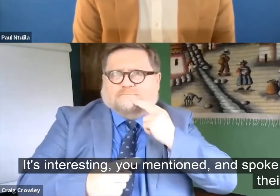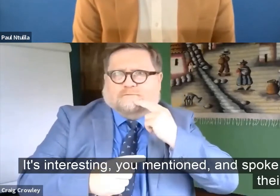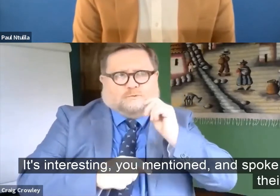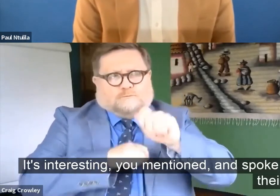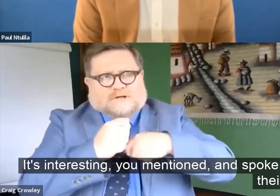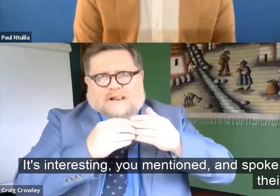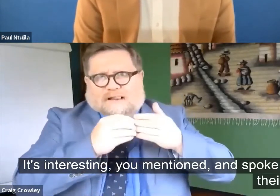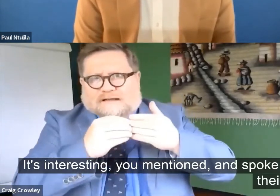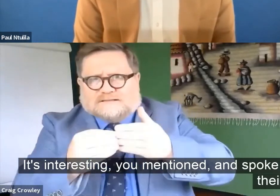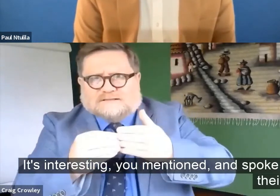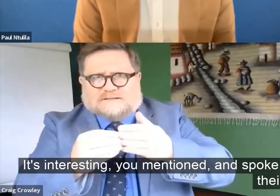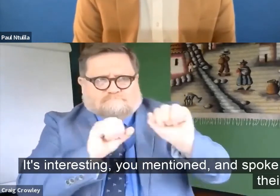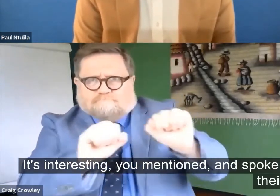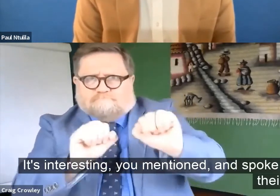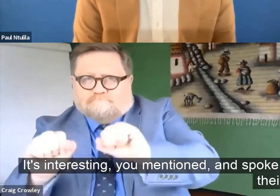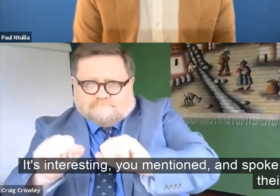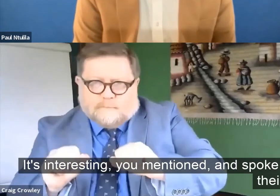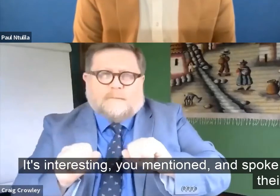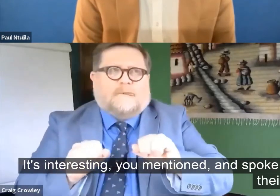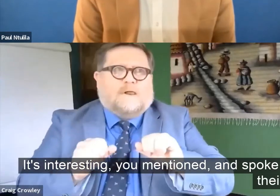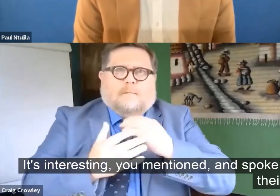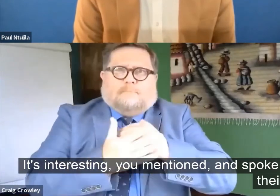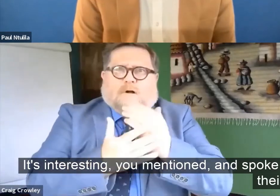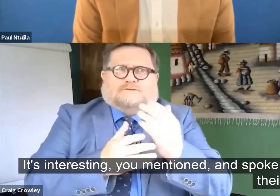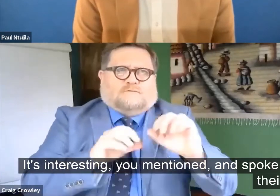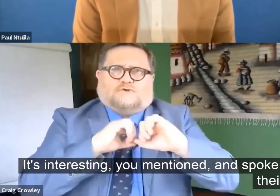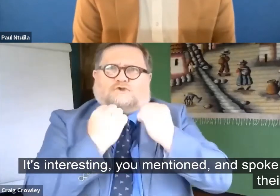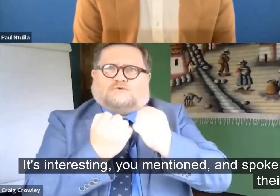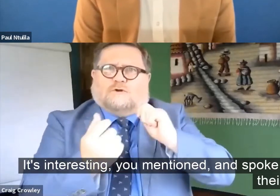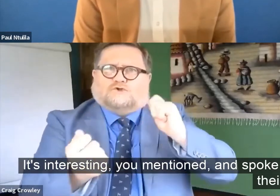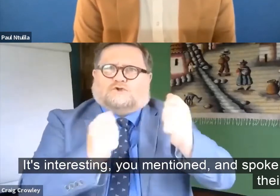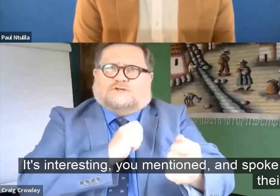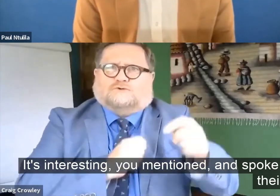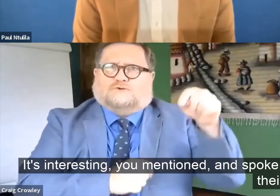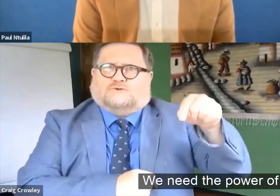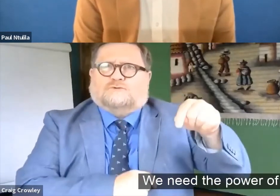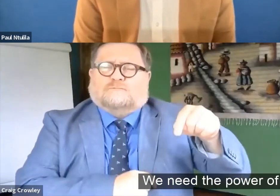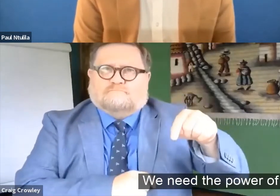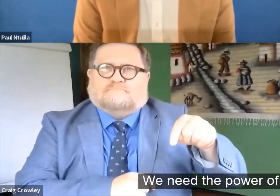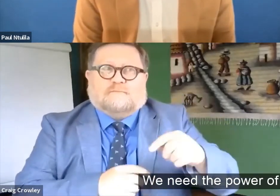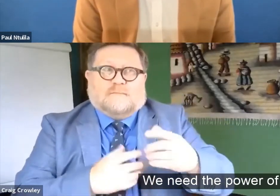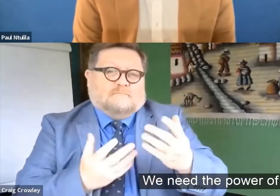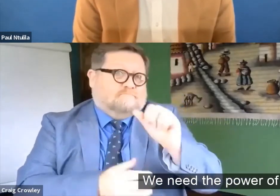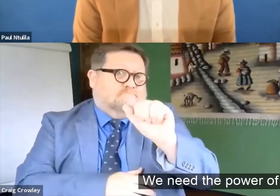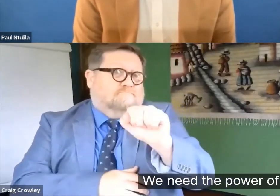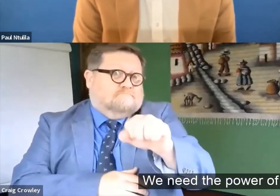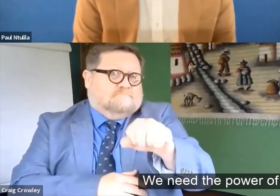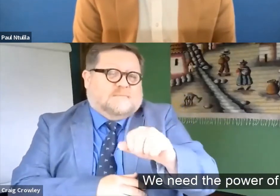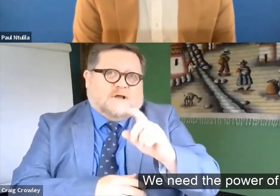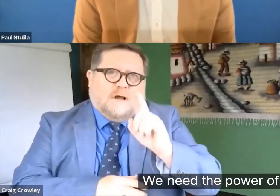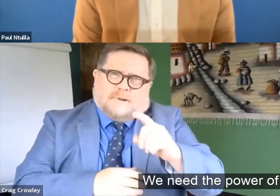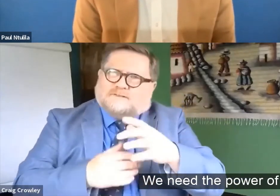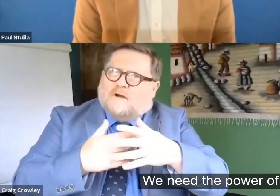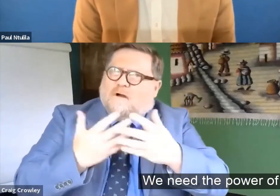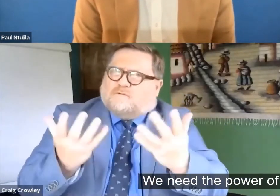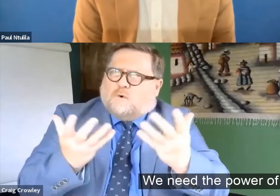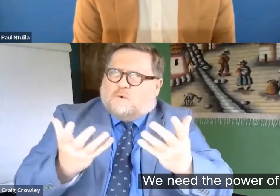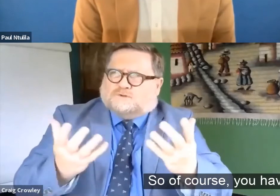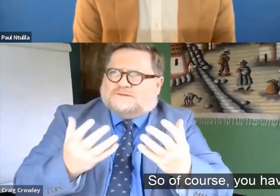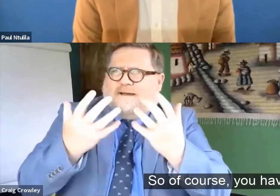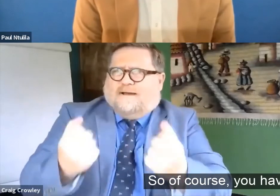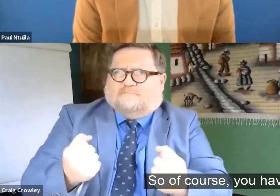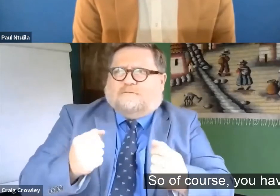about for deaf people to become leaders of their own. We need the power of change, and you're